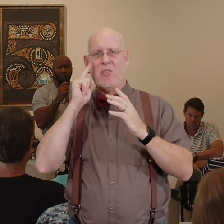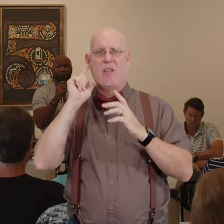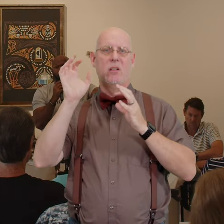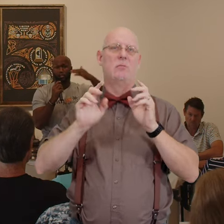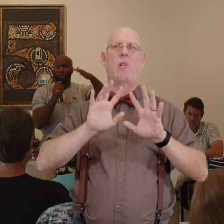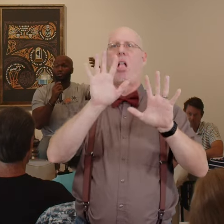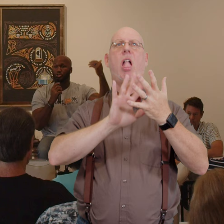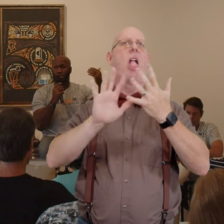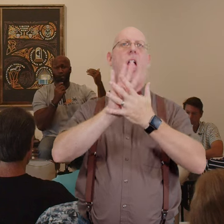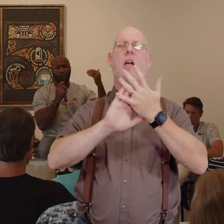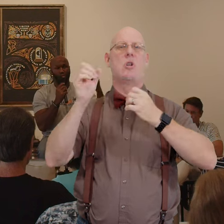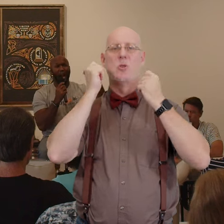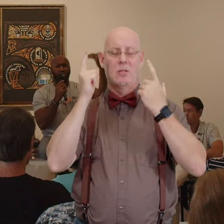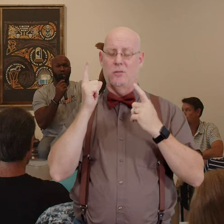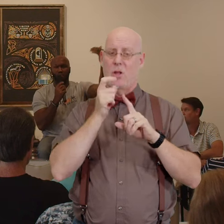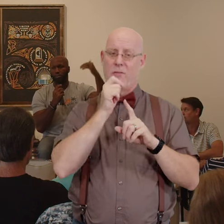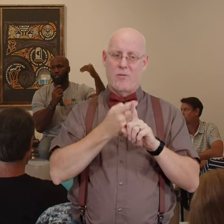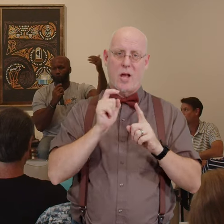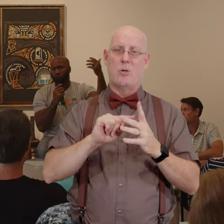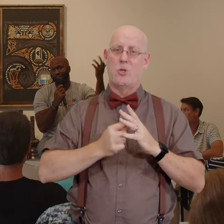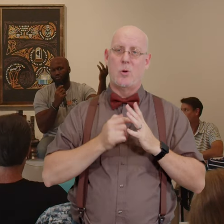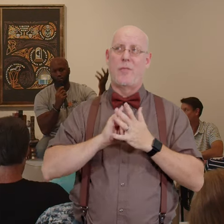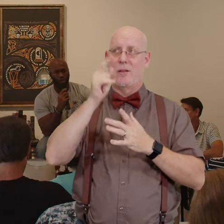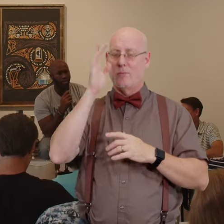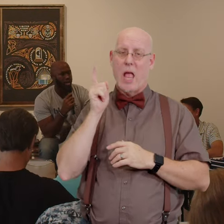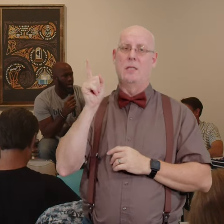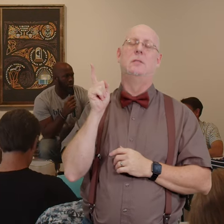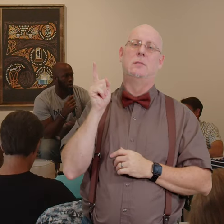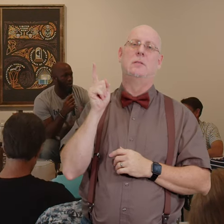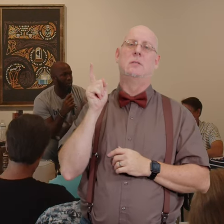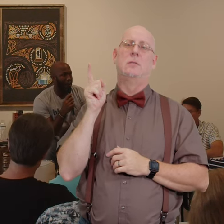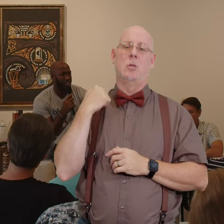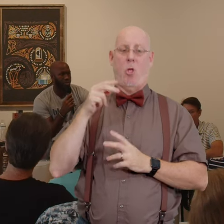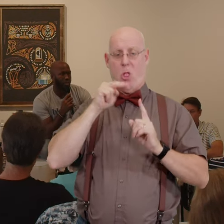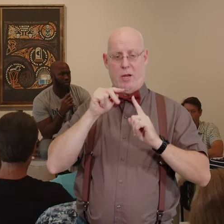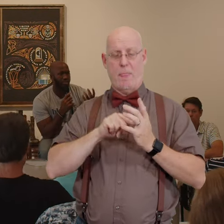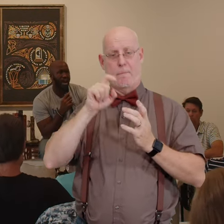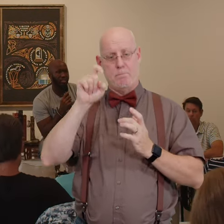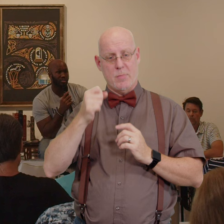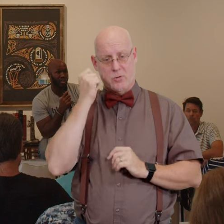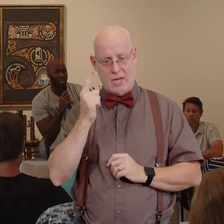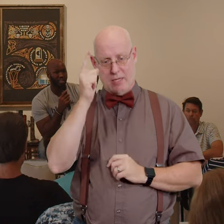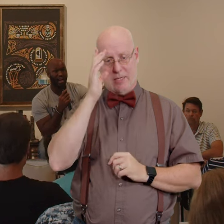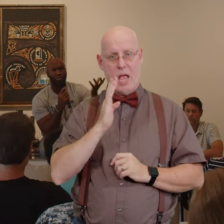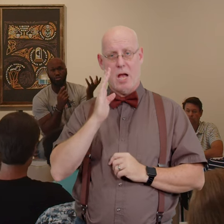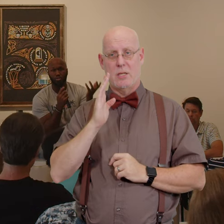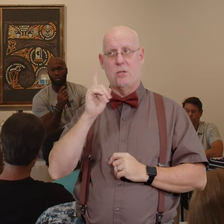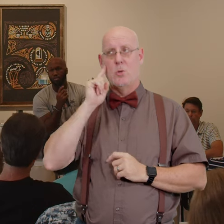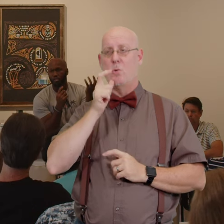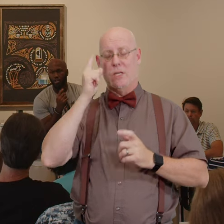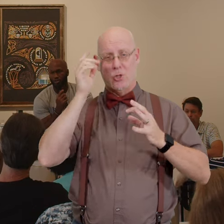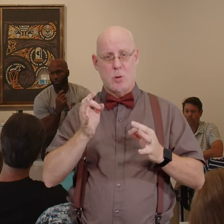think they're just out there and just understood, they actually come from a source, and that's from the Lord. And so as we look at this, we have to understand that God is